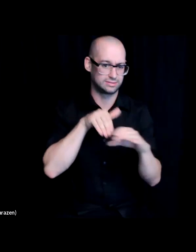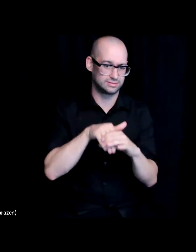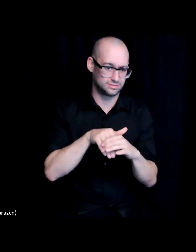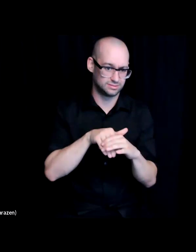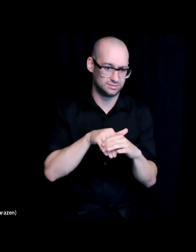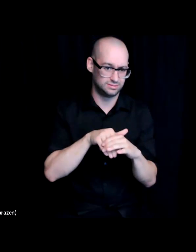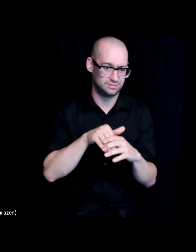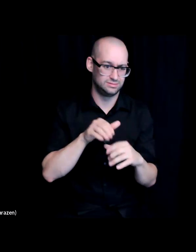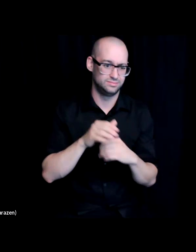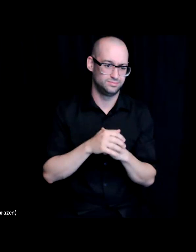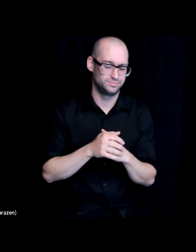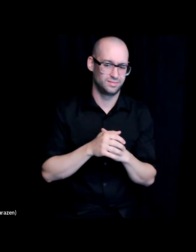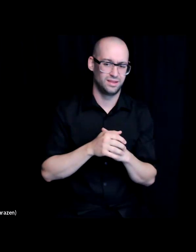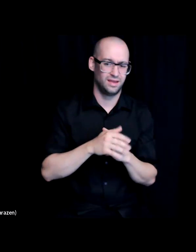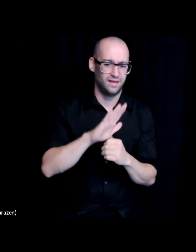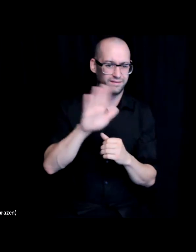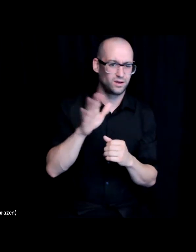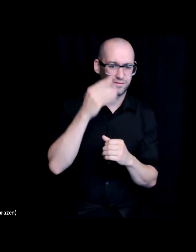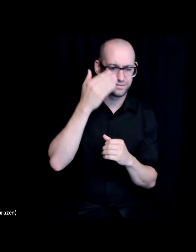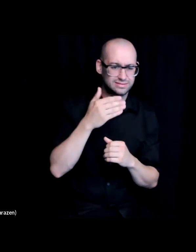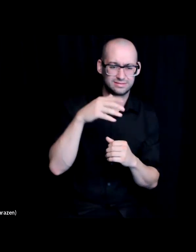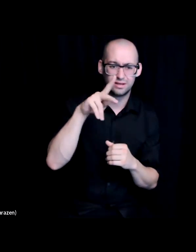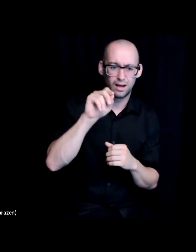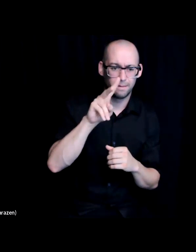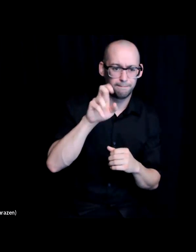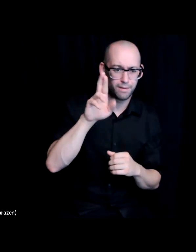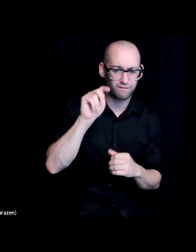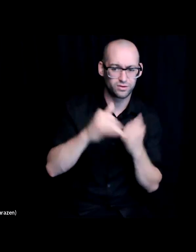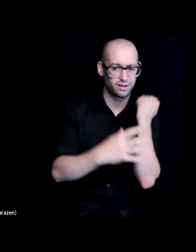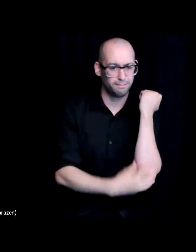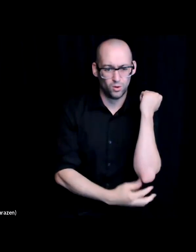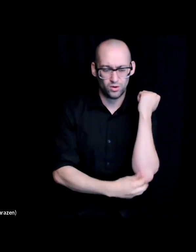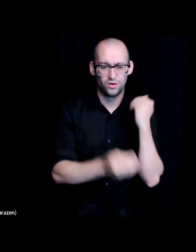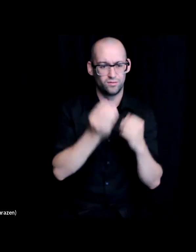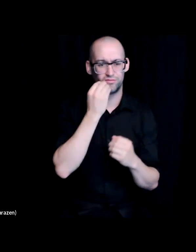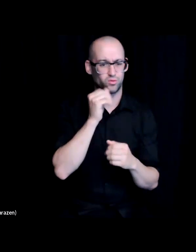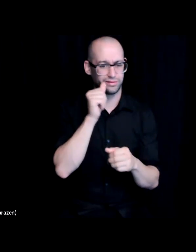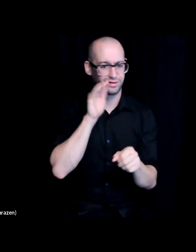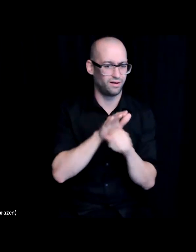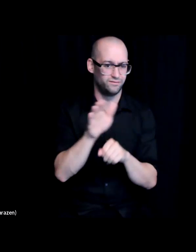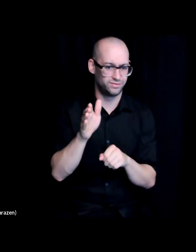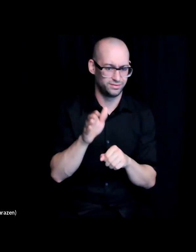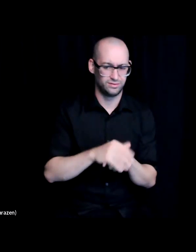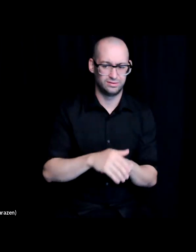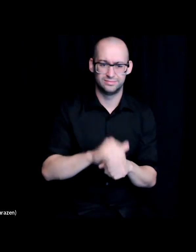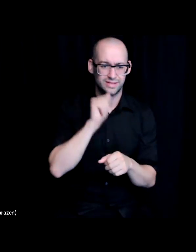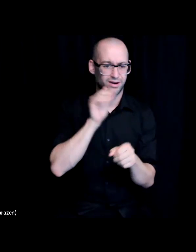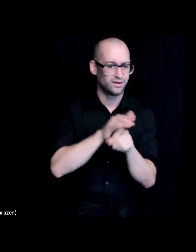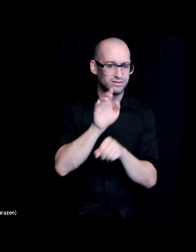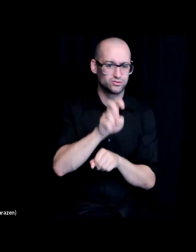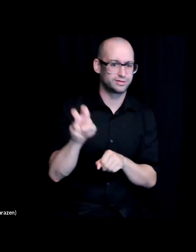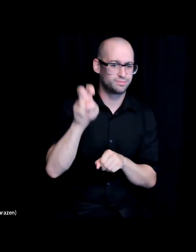Like I say, they're facing poverty, they're facing food insecurity, lack of